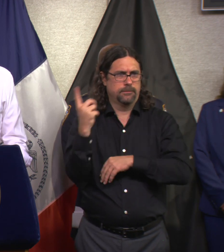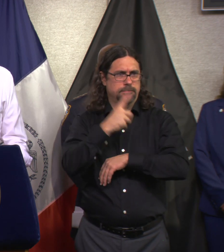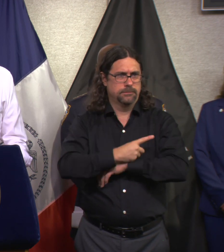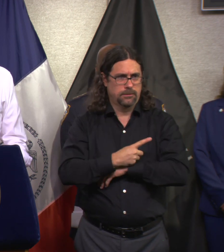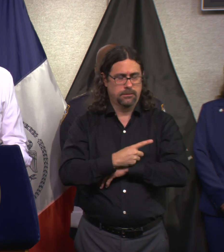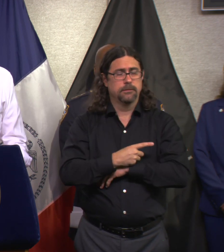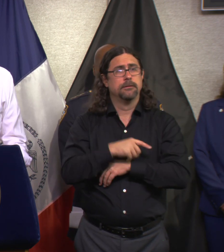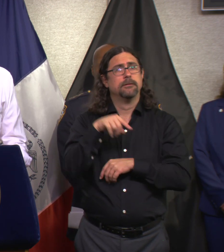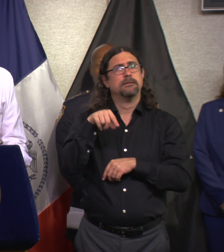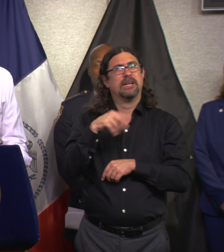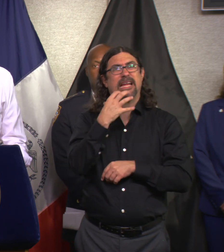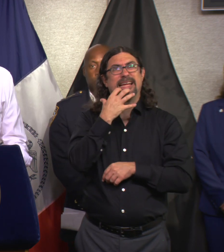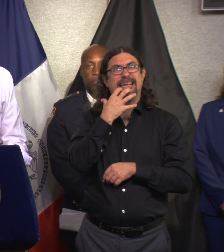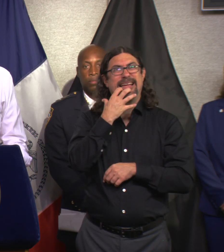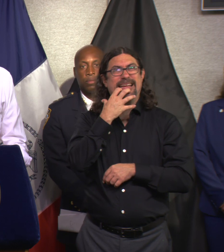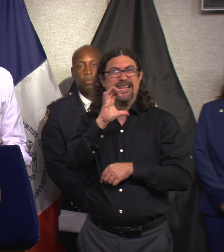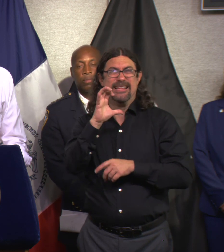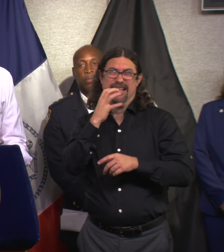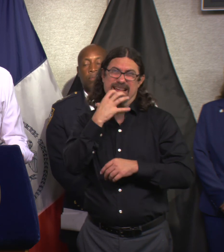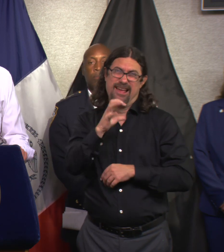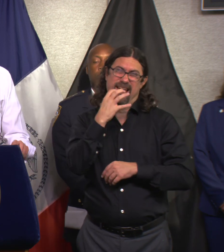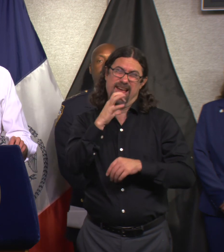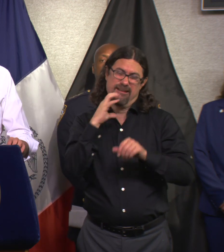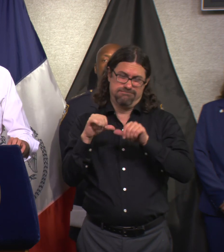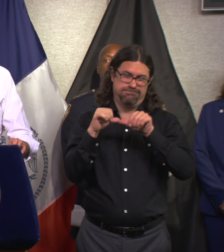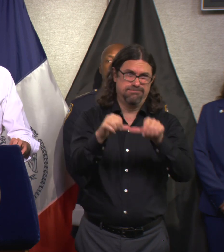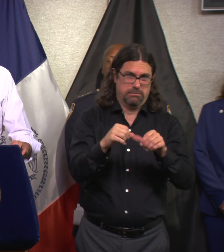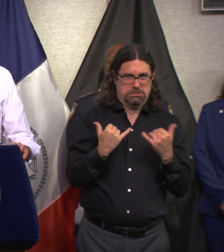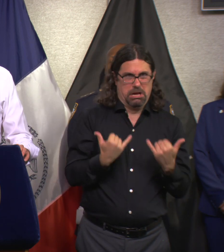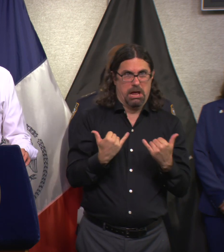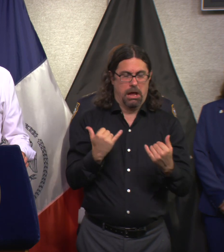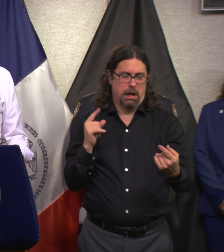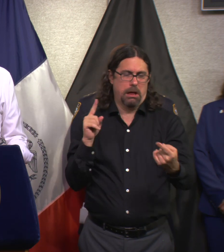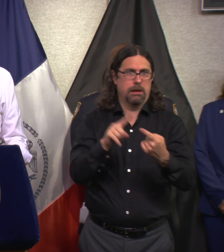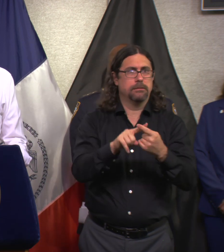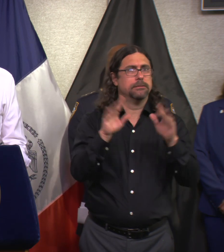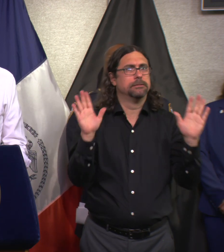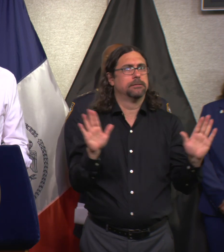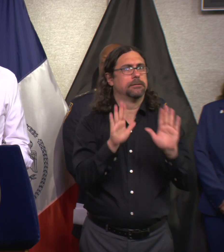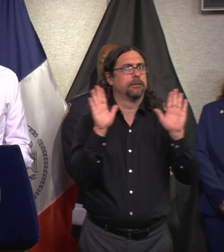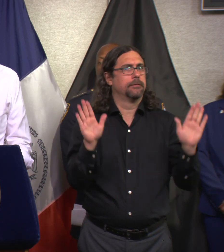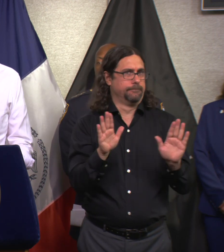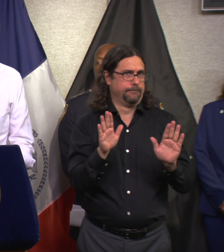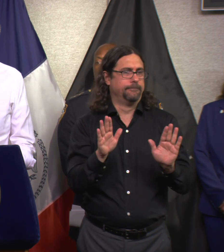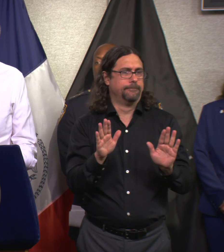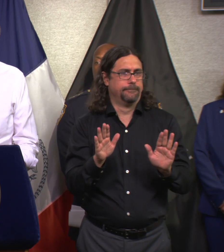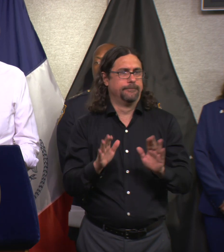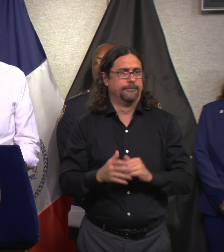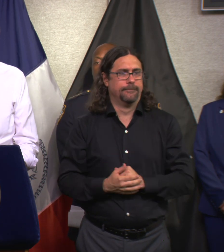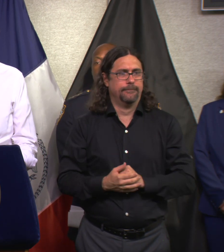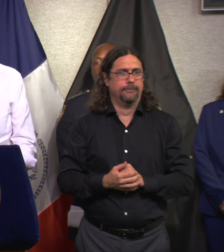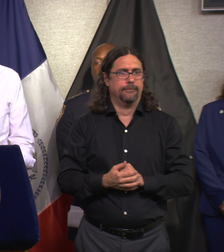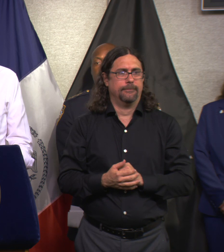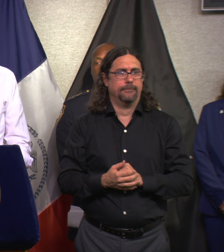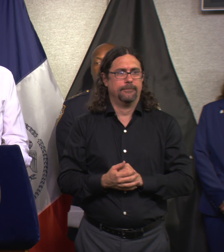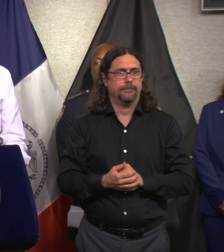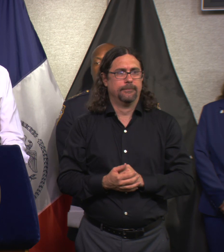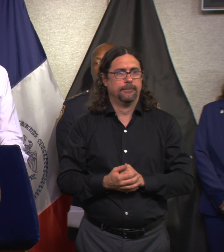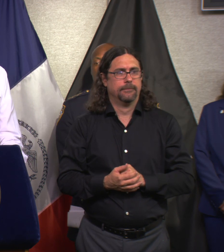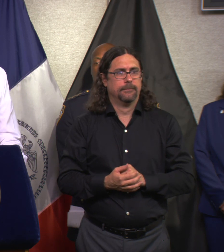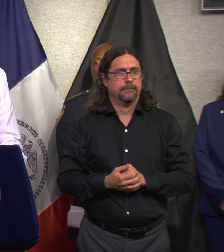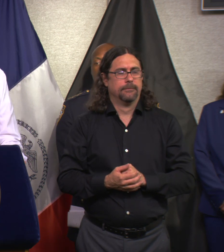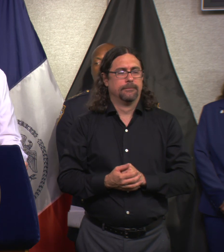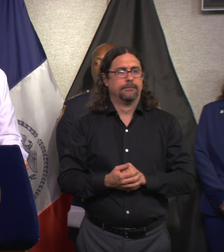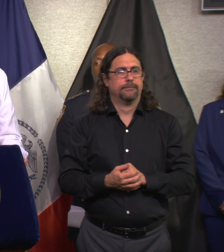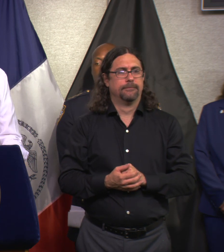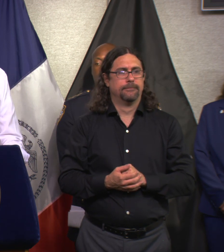could change, could be shorter, could be longer, but right now the prediction is now through Sunday. And I'll go day by day for you. Today,